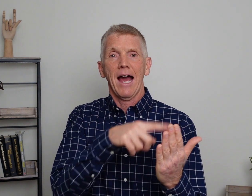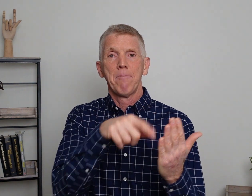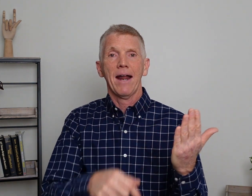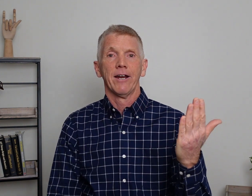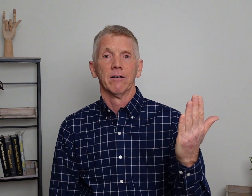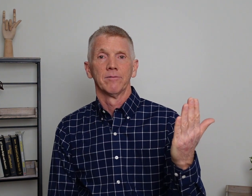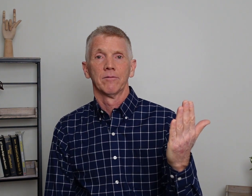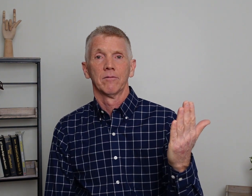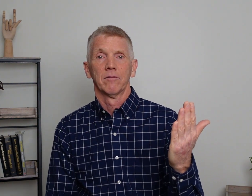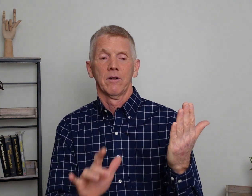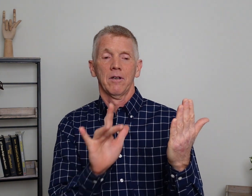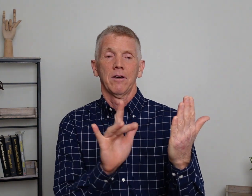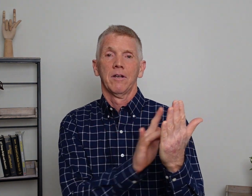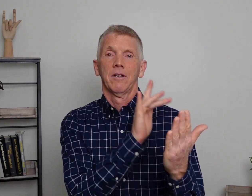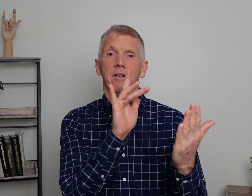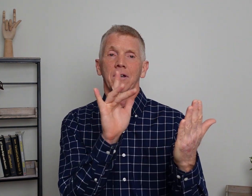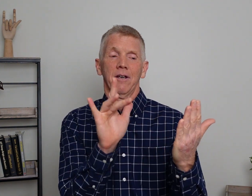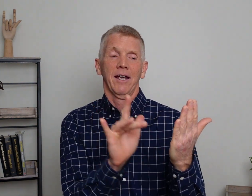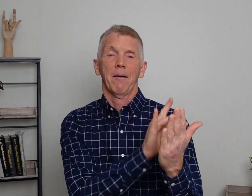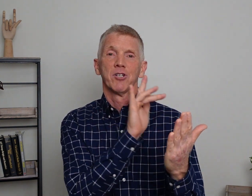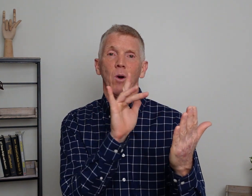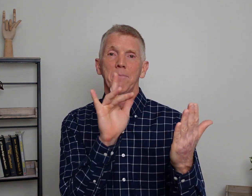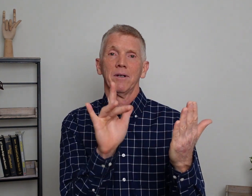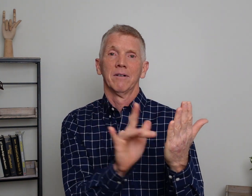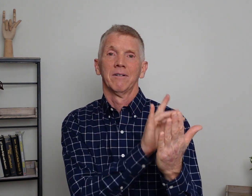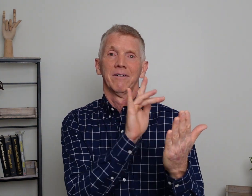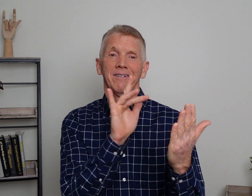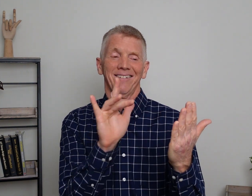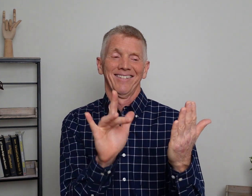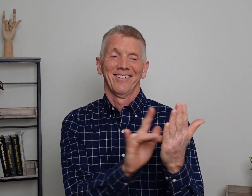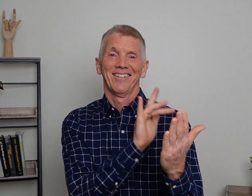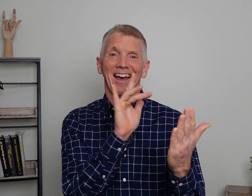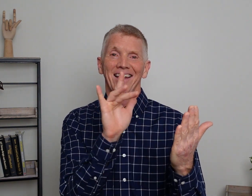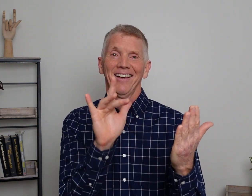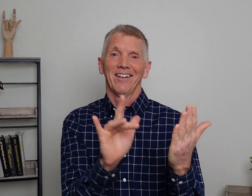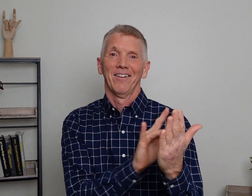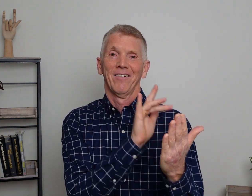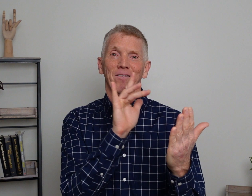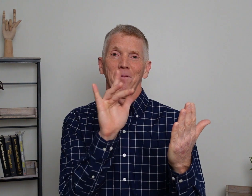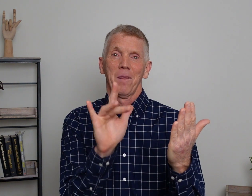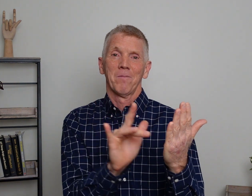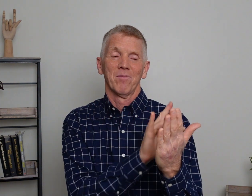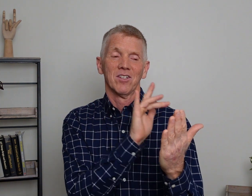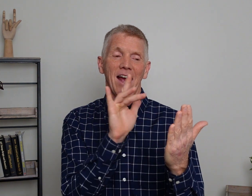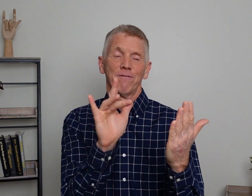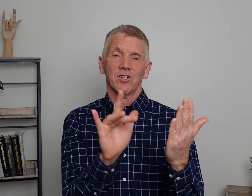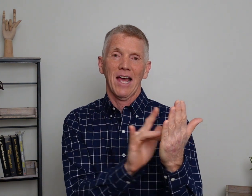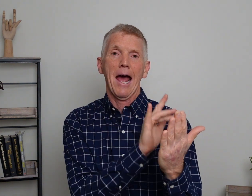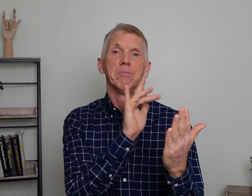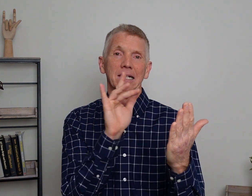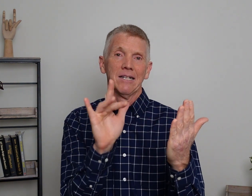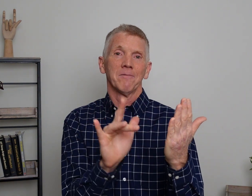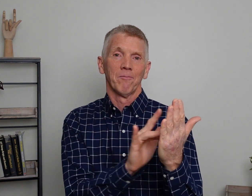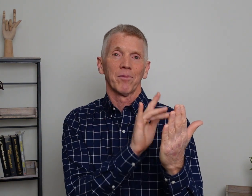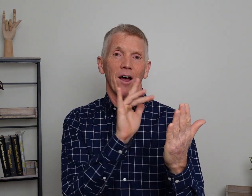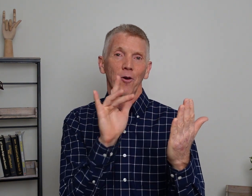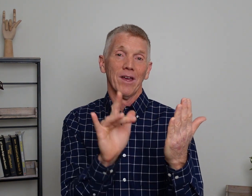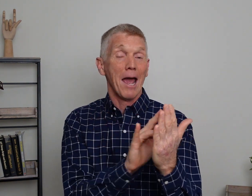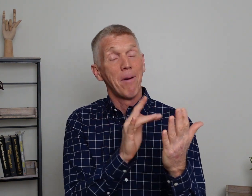iPad here. And I'm swiping. Okay? The sign for tablet, although the iPad's